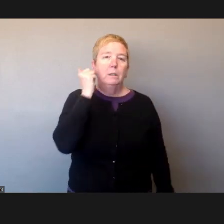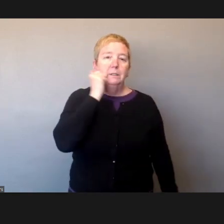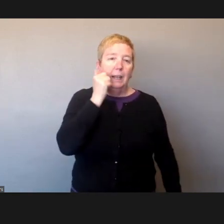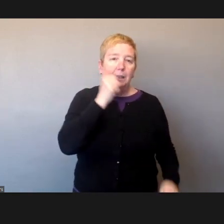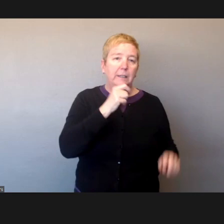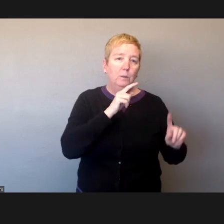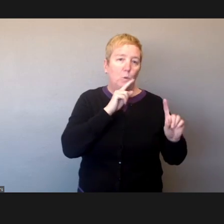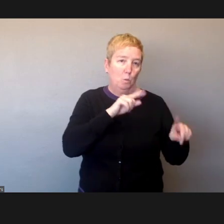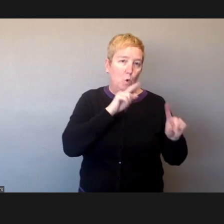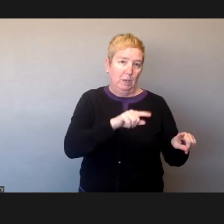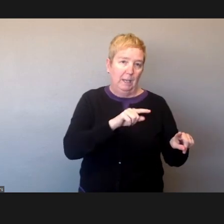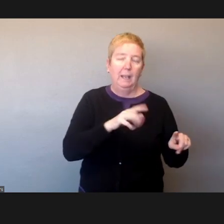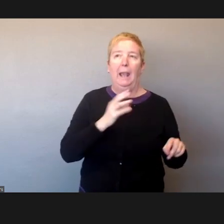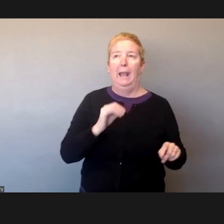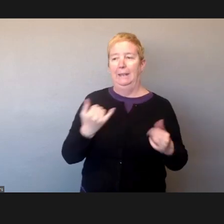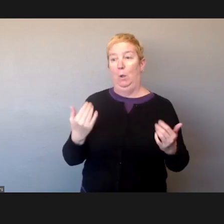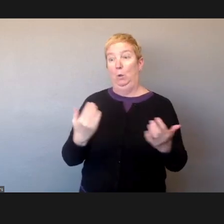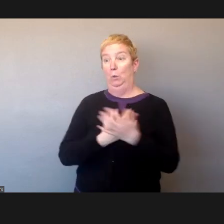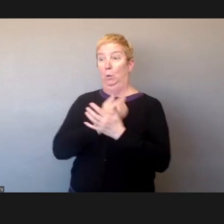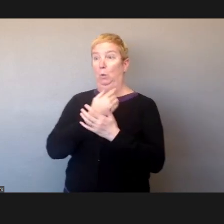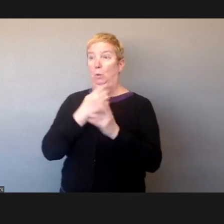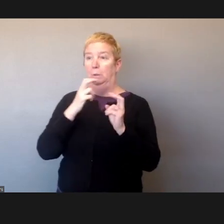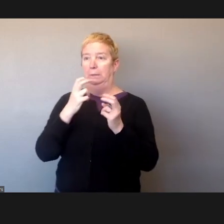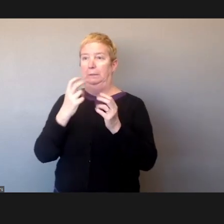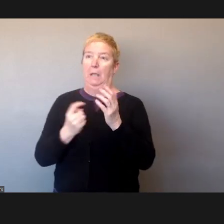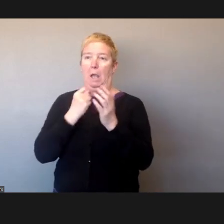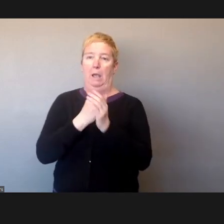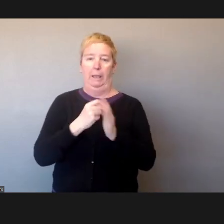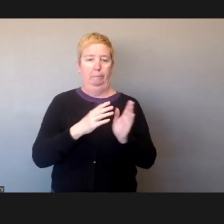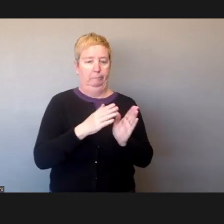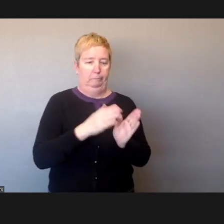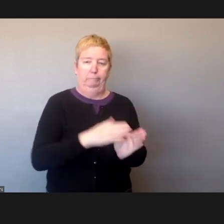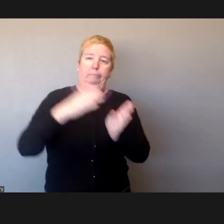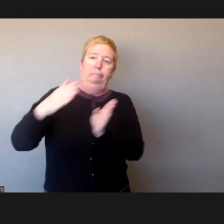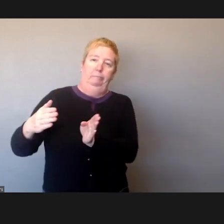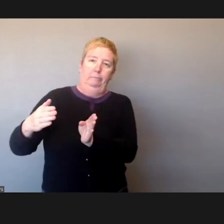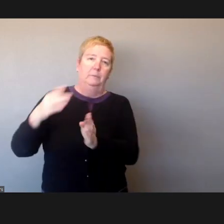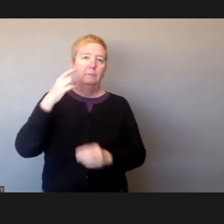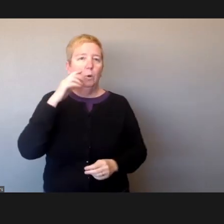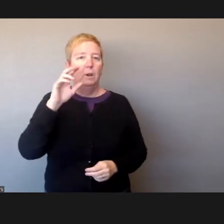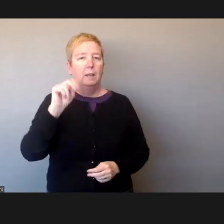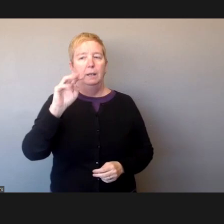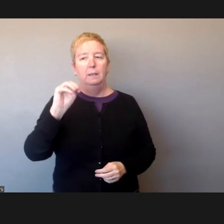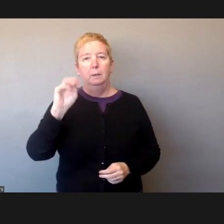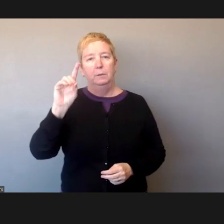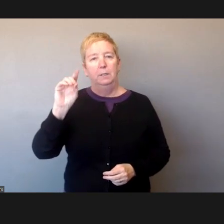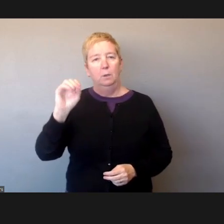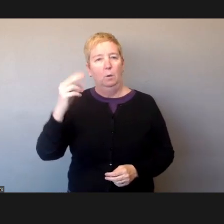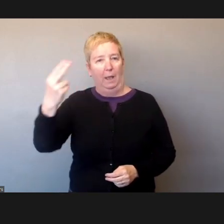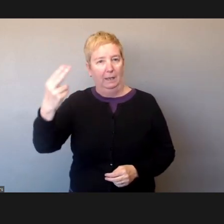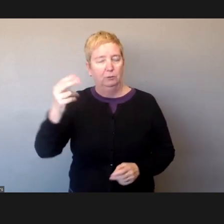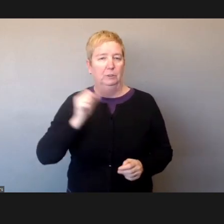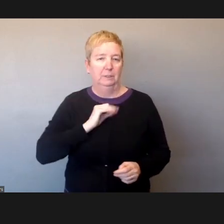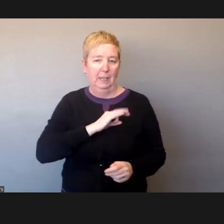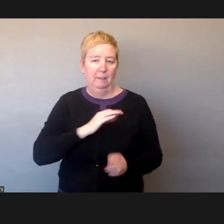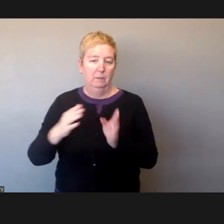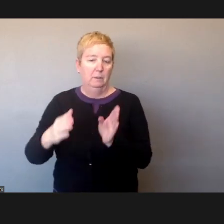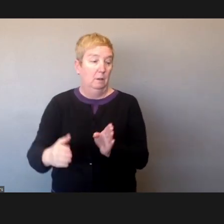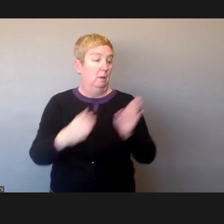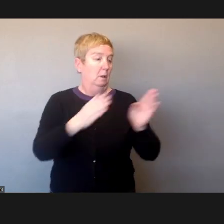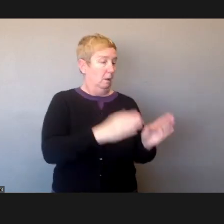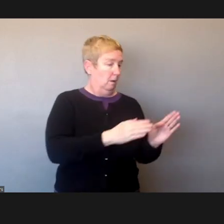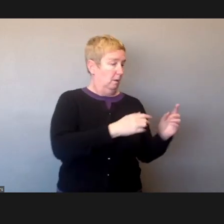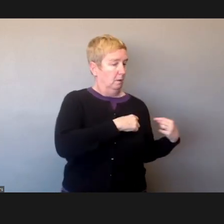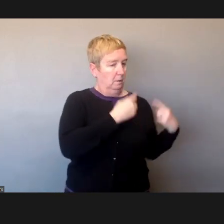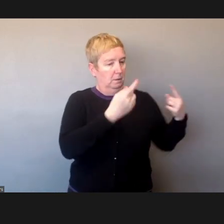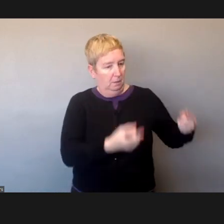new phase of work for the DOH staff. Obviously, I think in the past we've talked a little bit about how the